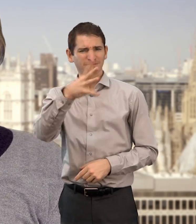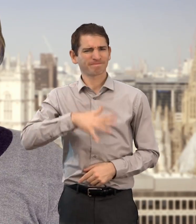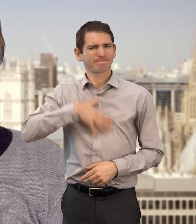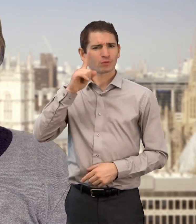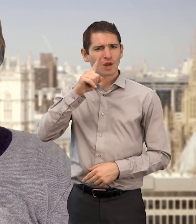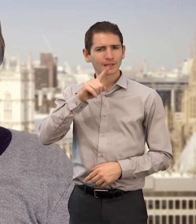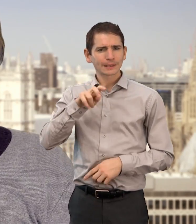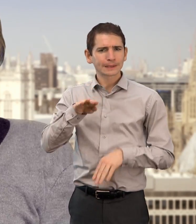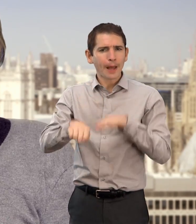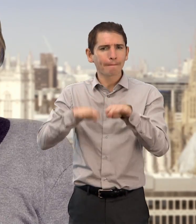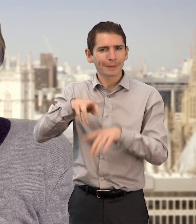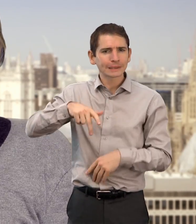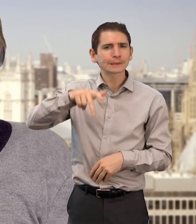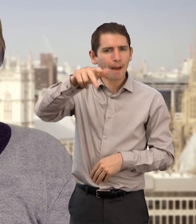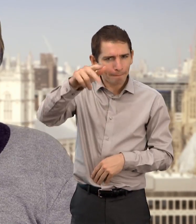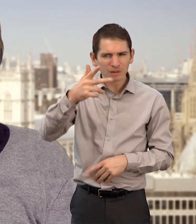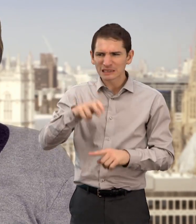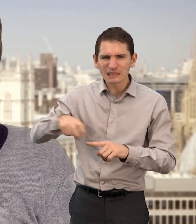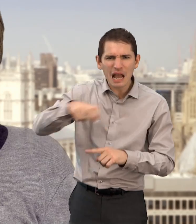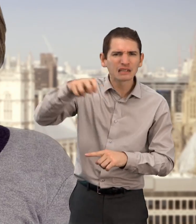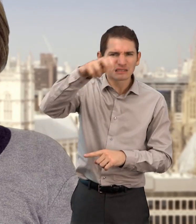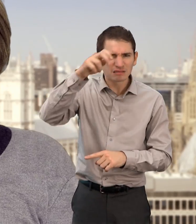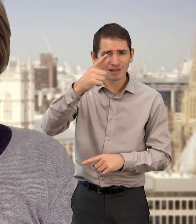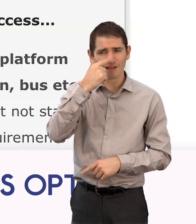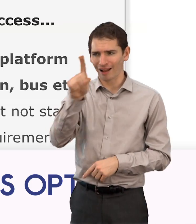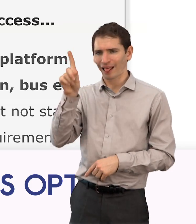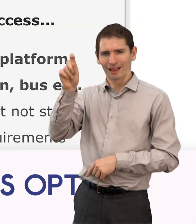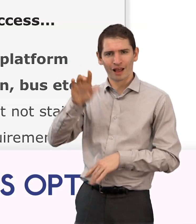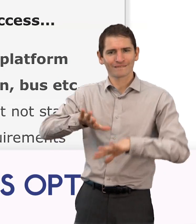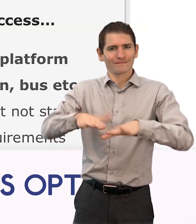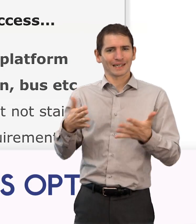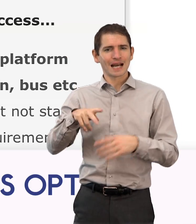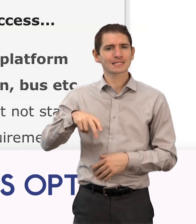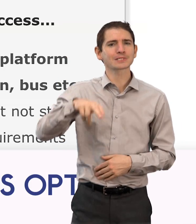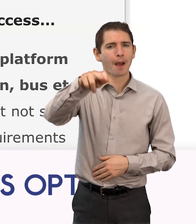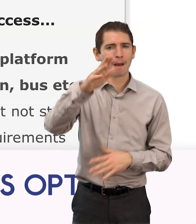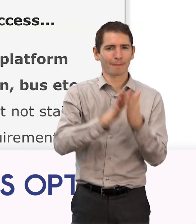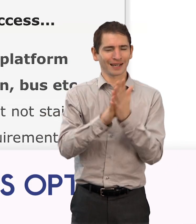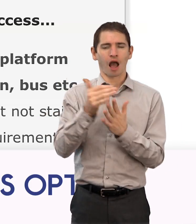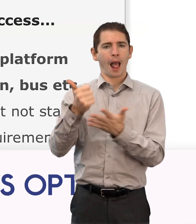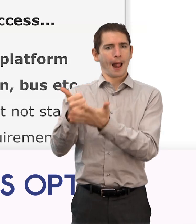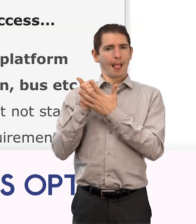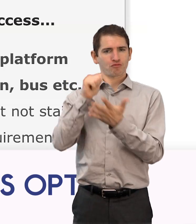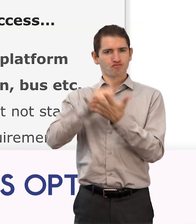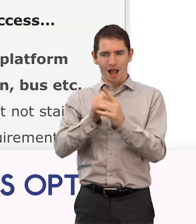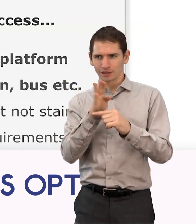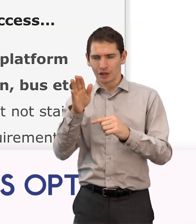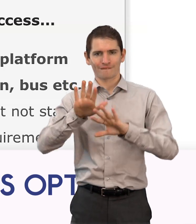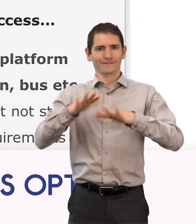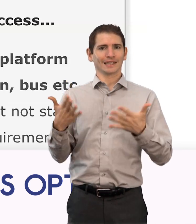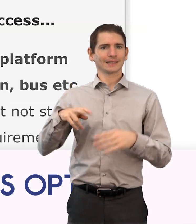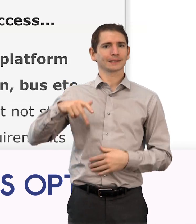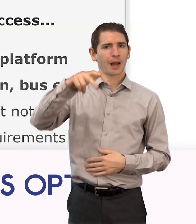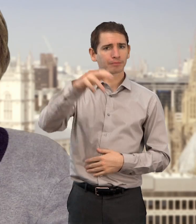When using the journey planner, if like me you need to avoid steps and stairs, the step-free access option will help you plan a suitable journey.